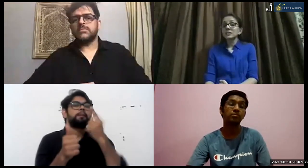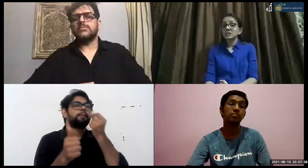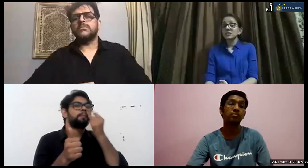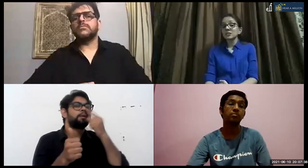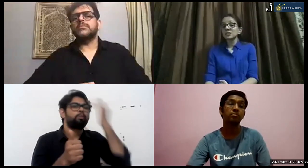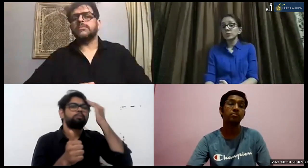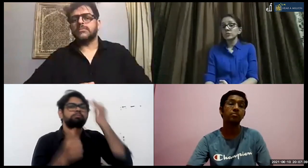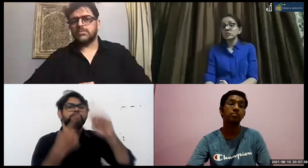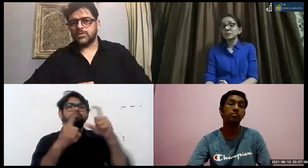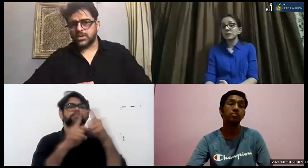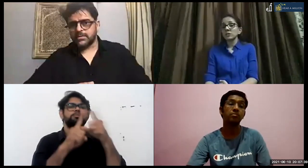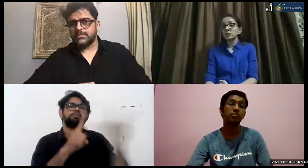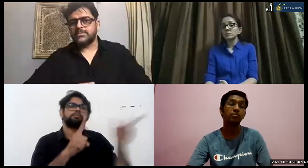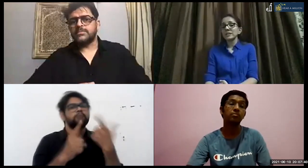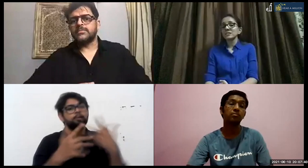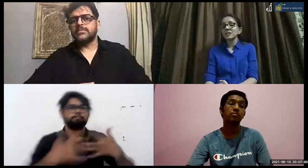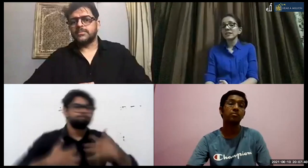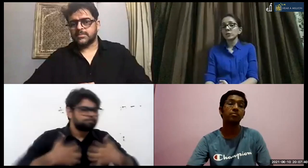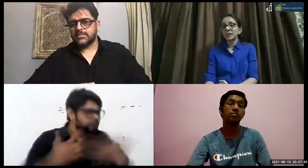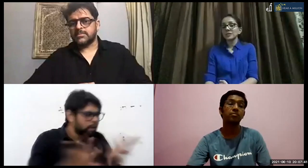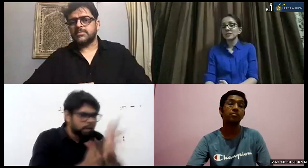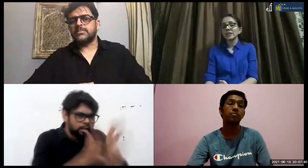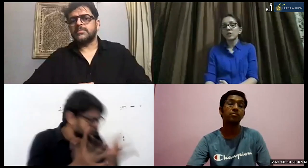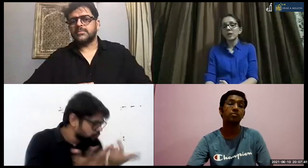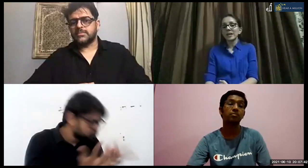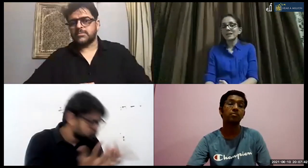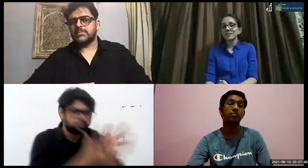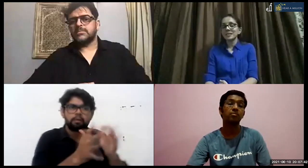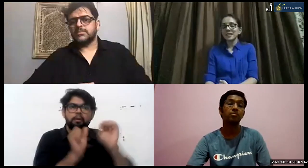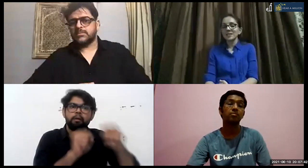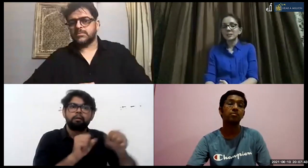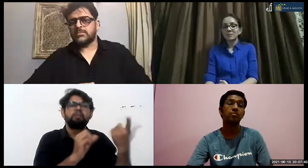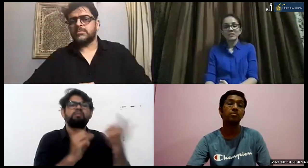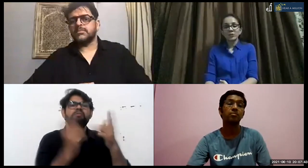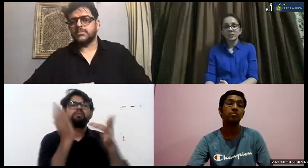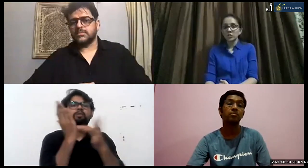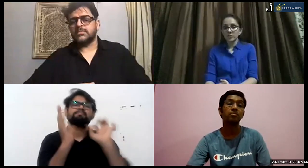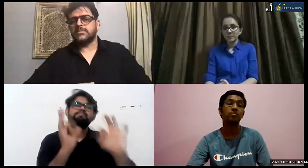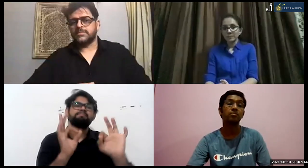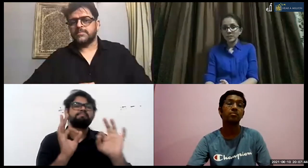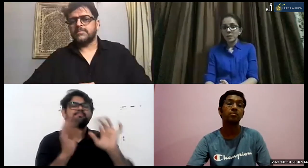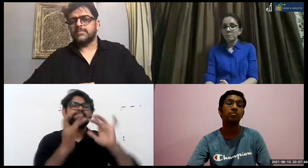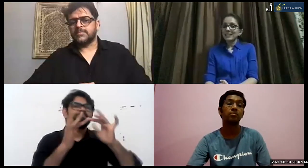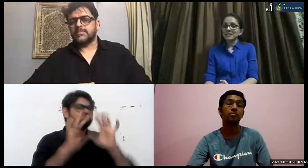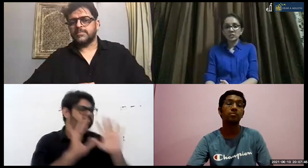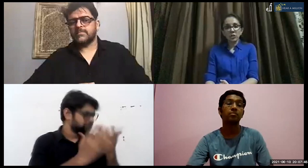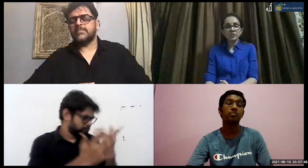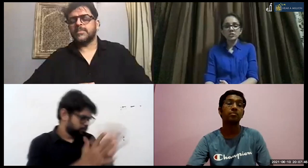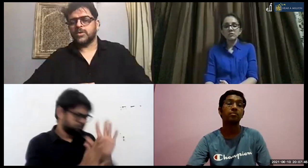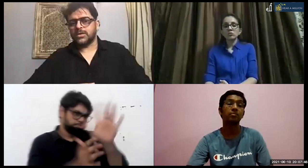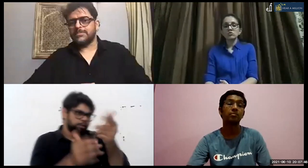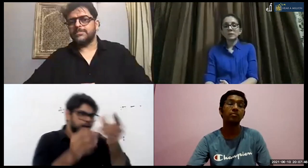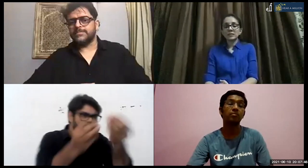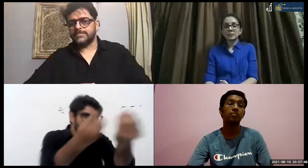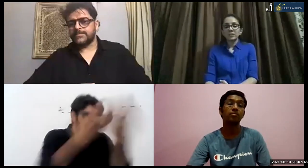cities, the situation is a bit better because parents are educated and they are aware and they're excited for their children, and the technology